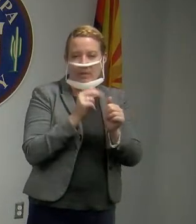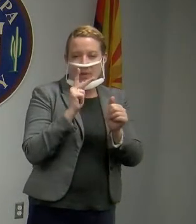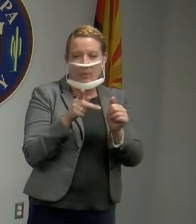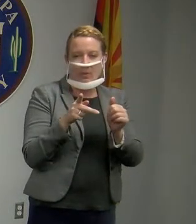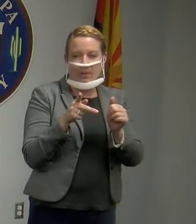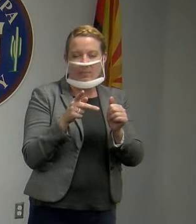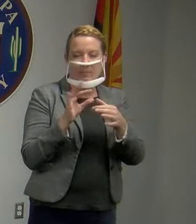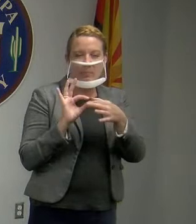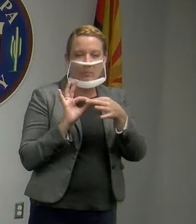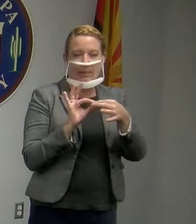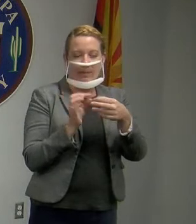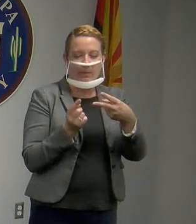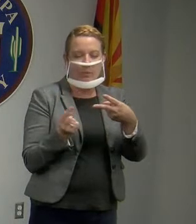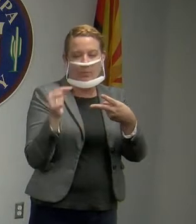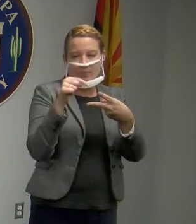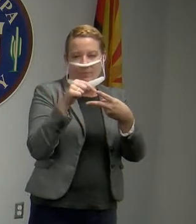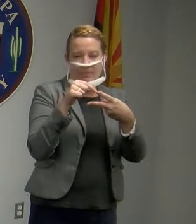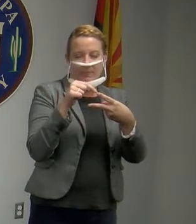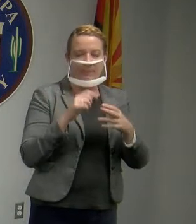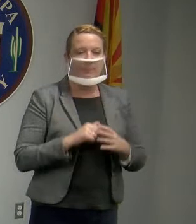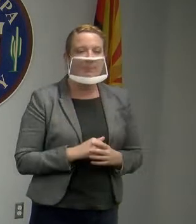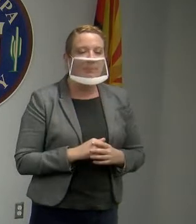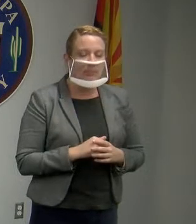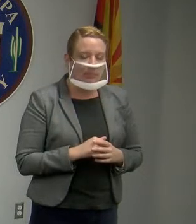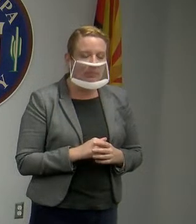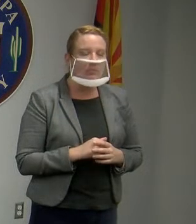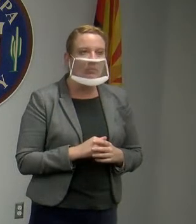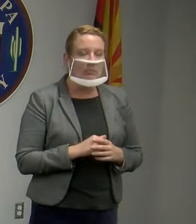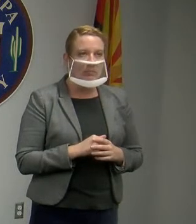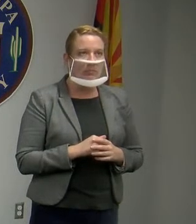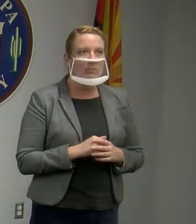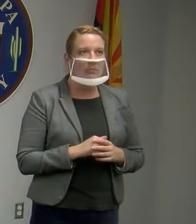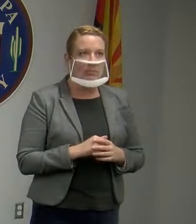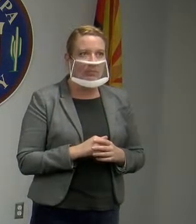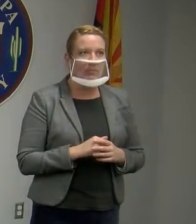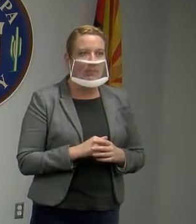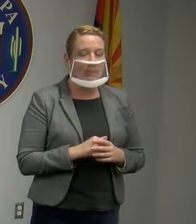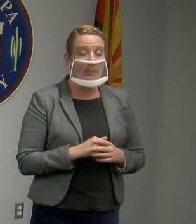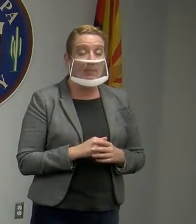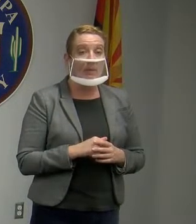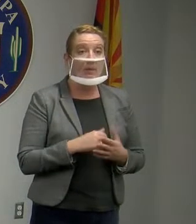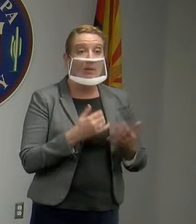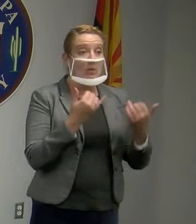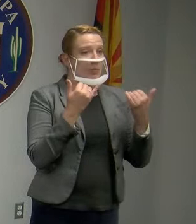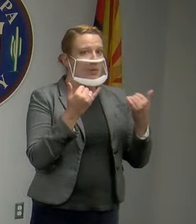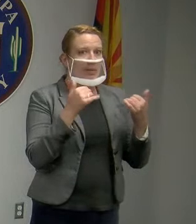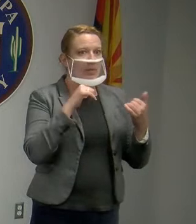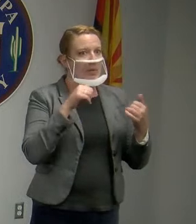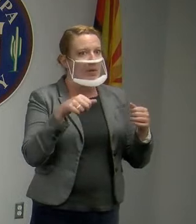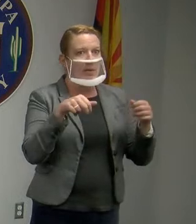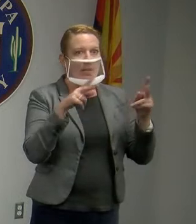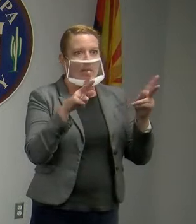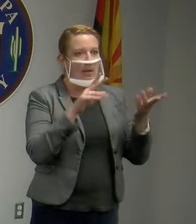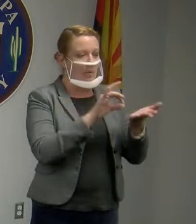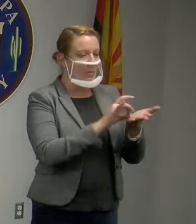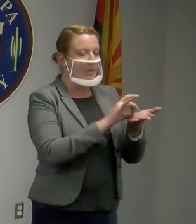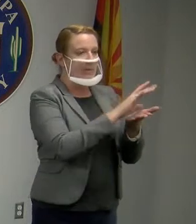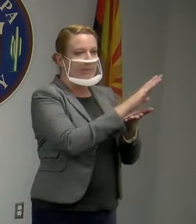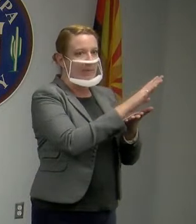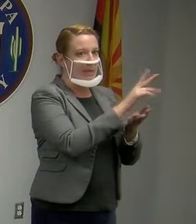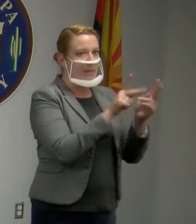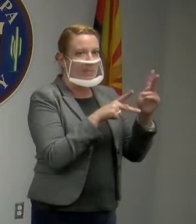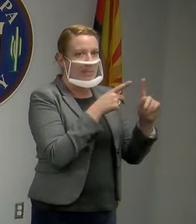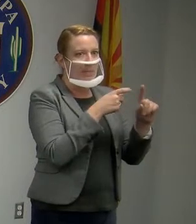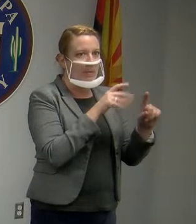live. Yes, thank you. So if the eviction moratoria were extended beyond next Wednesday, I know they're